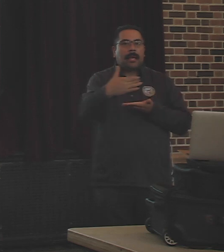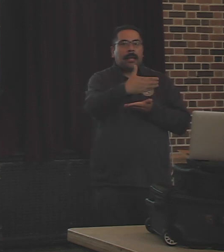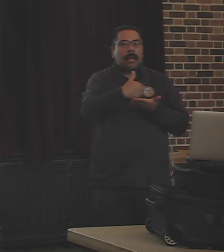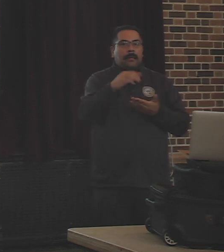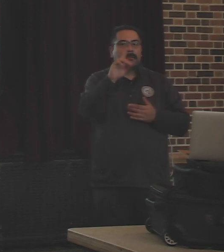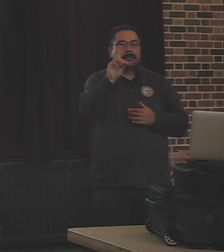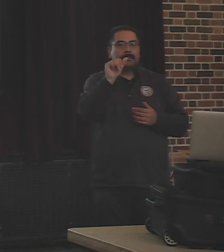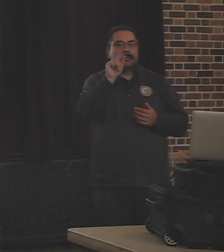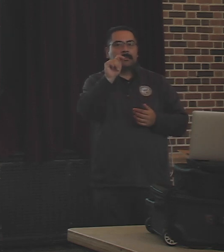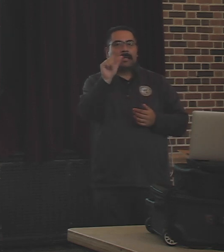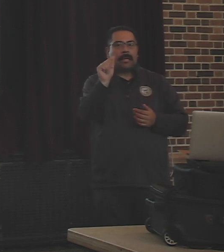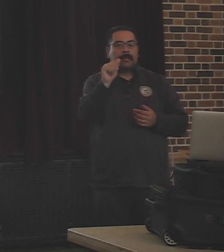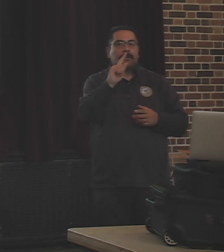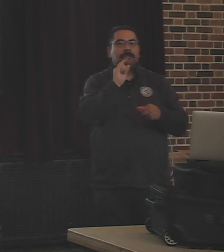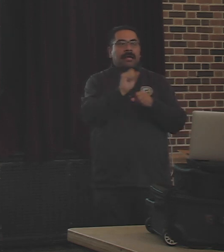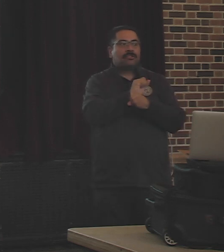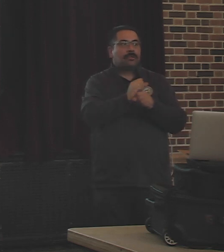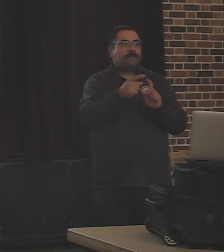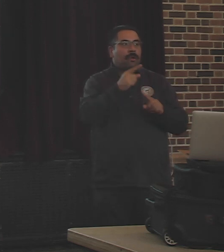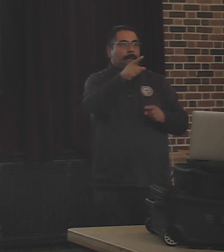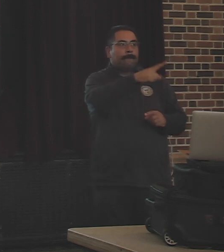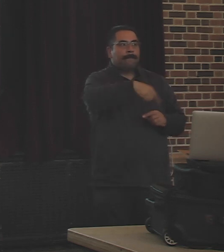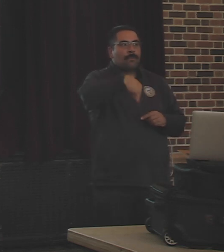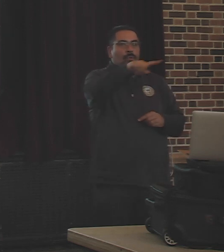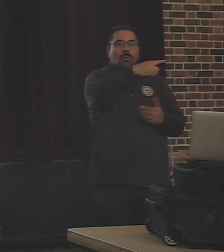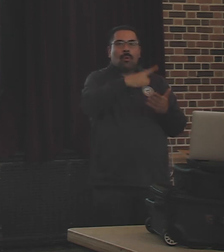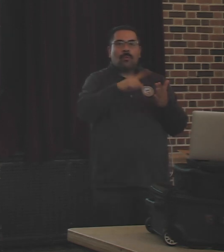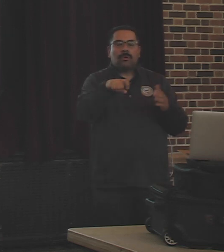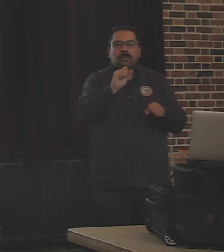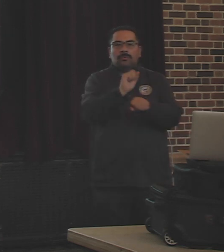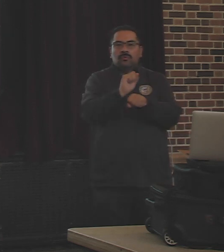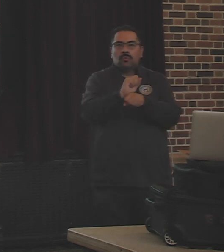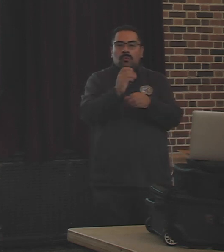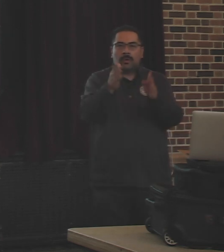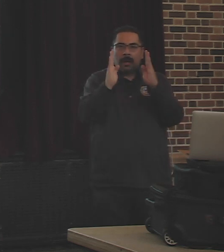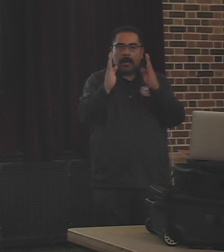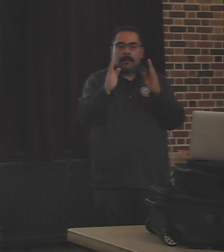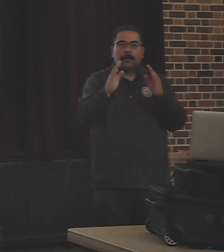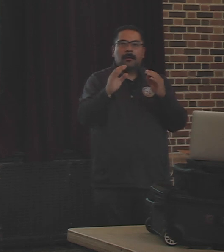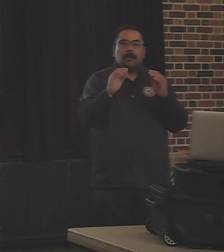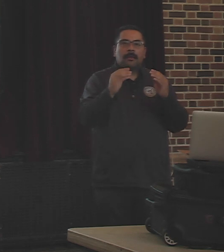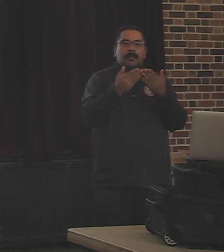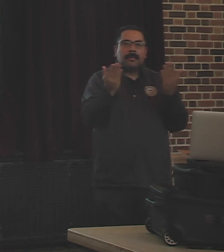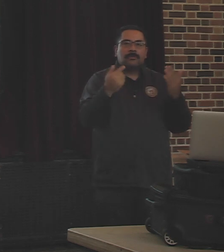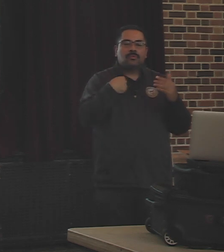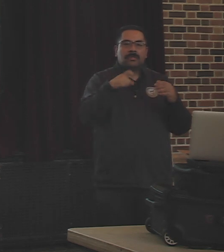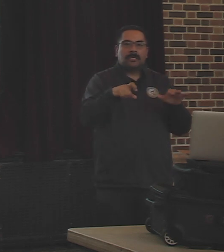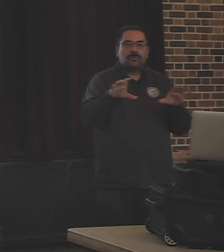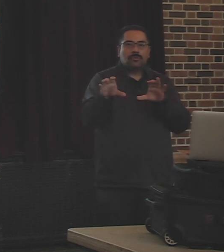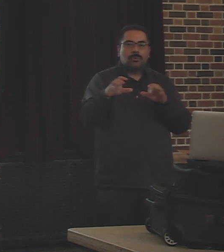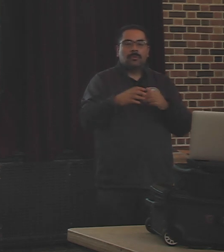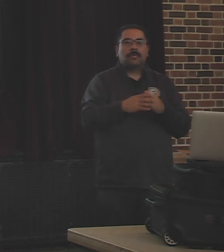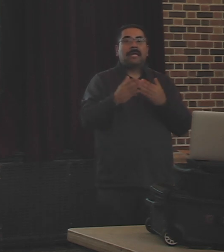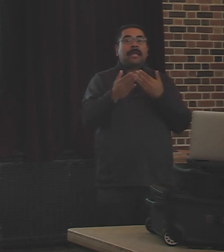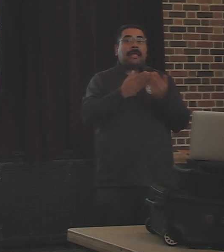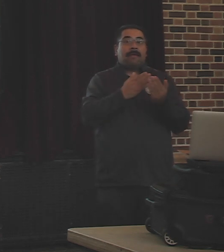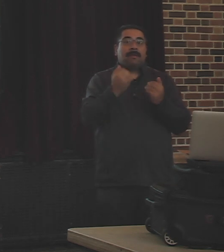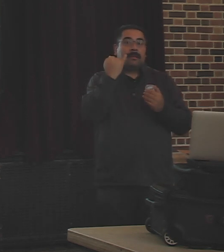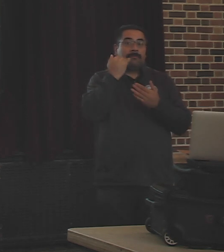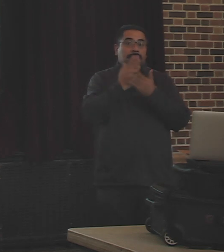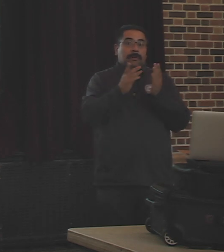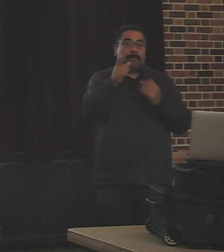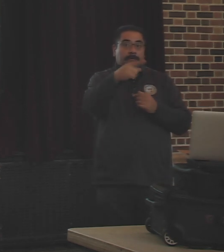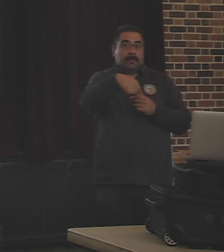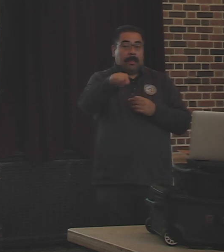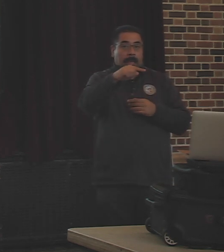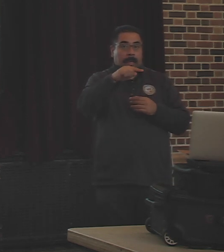data and actually get it from you on what we need to work on, focus on where things we can do. Now, even if some of that